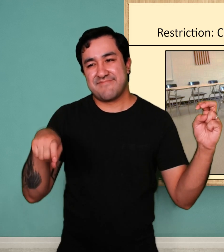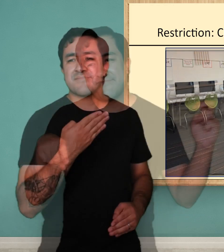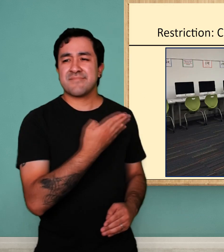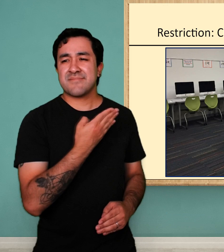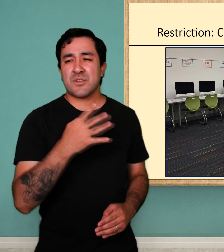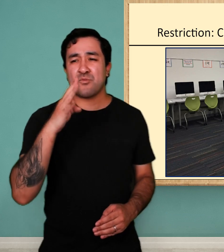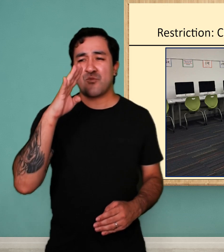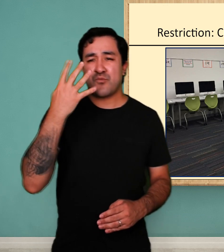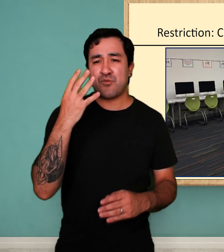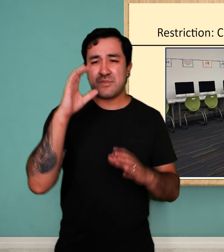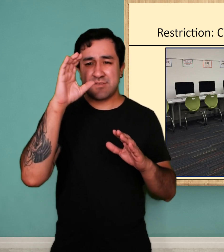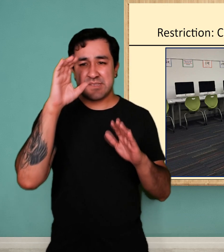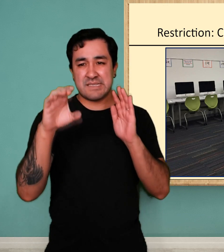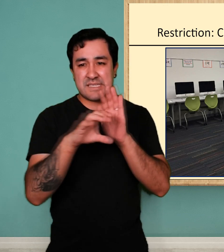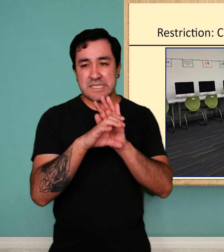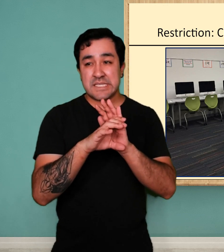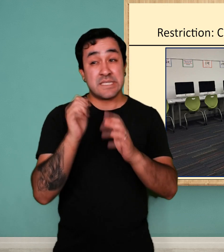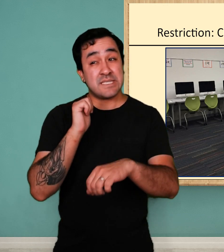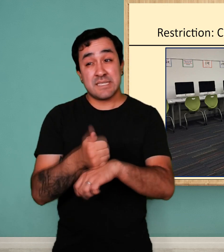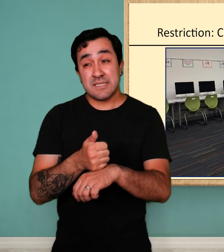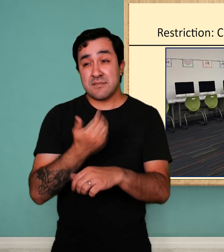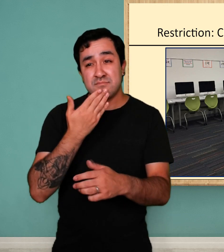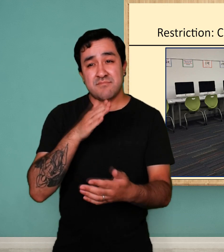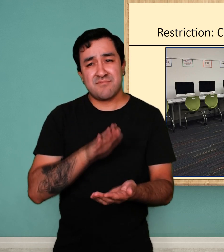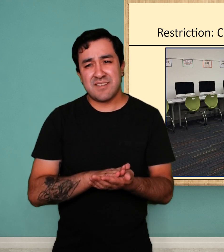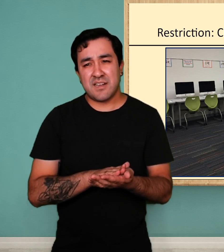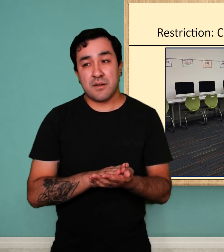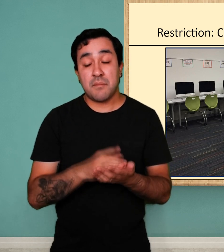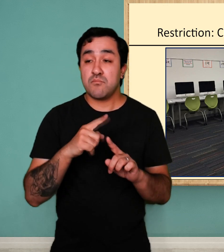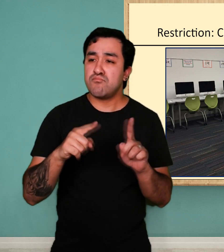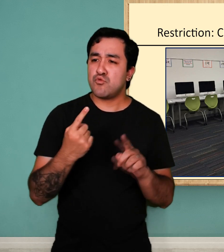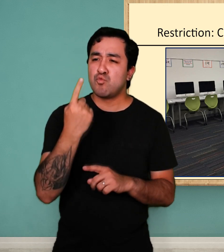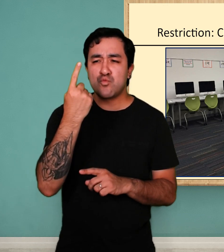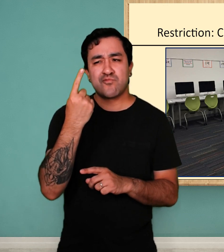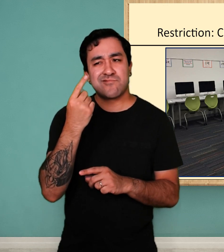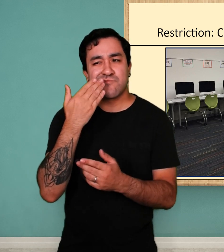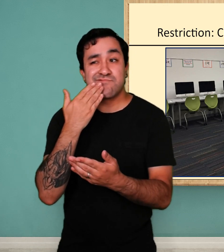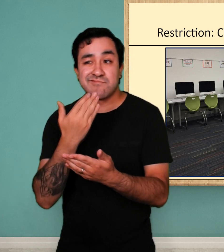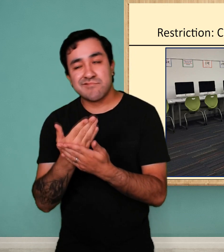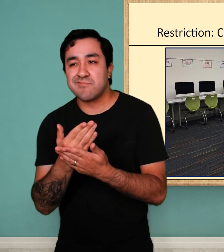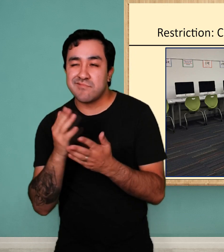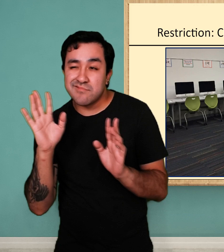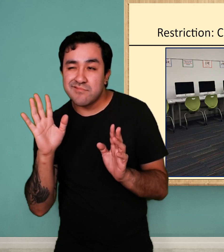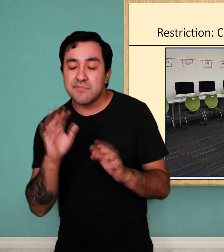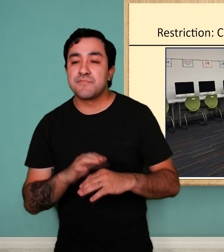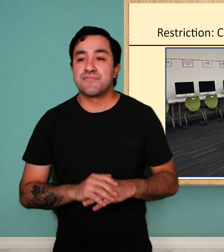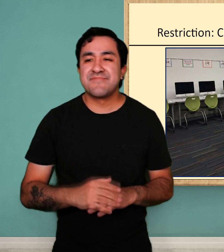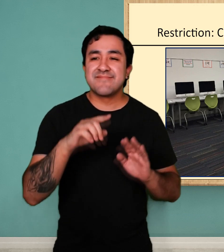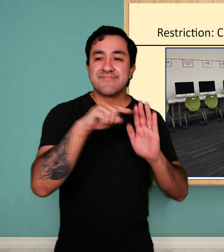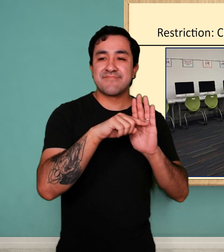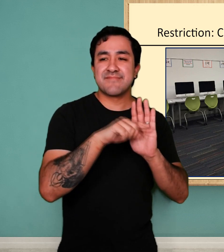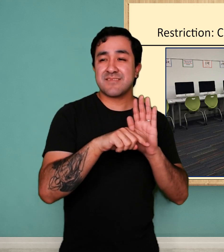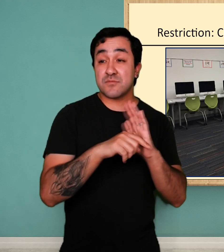The last picture is not a good design for deaf learners, but it does have at least one good idea. First is the seating